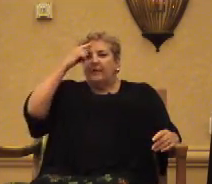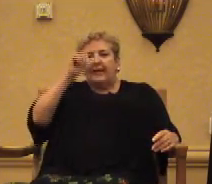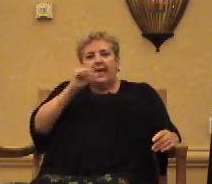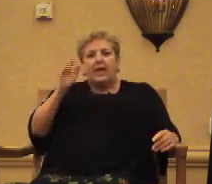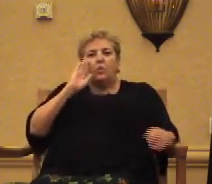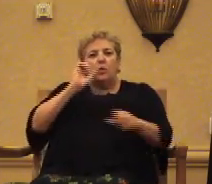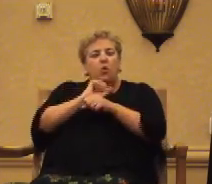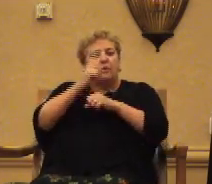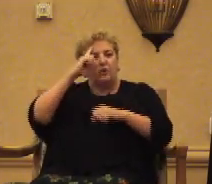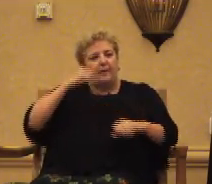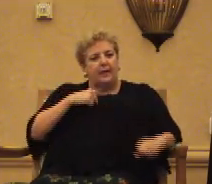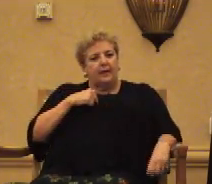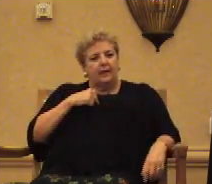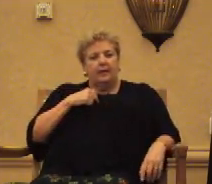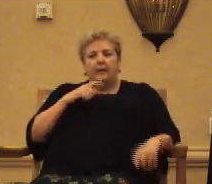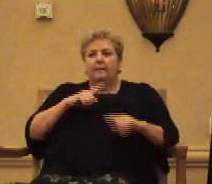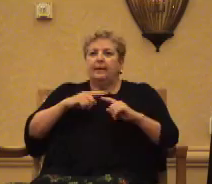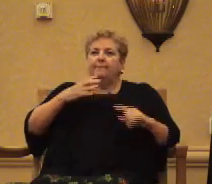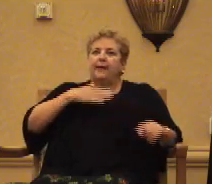my God, I am so not alone at that.